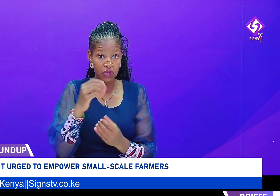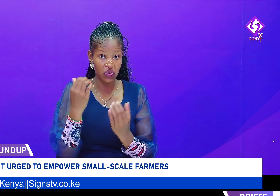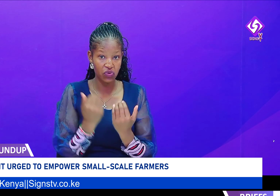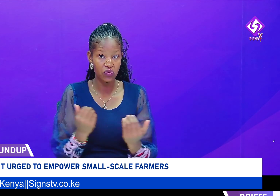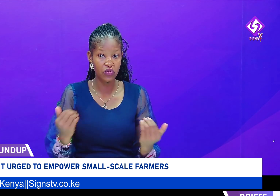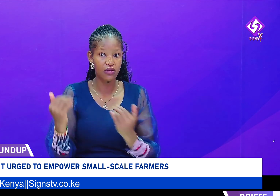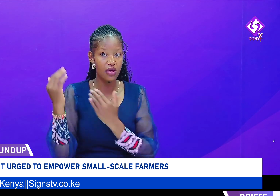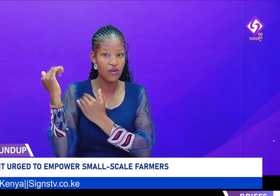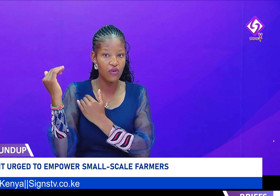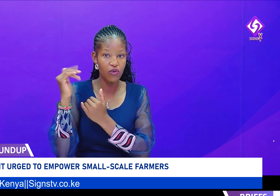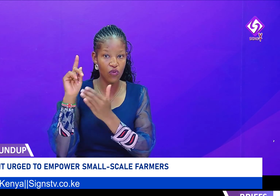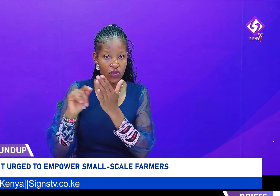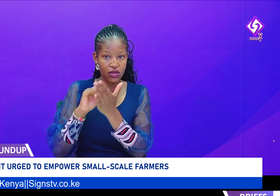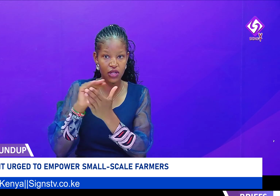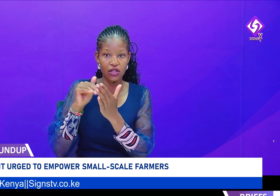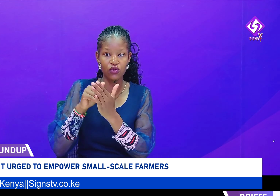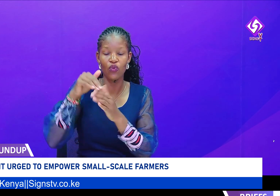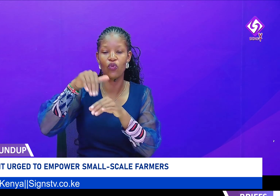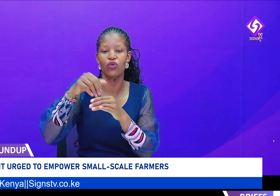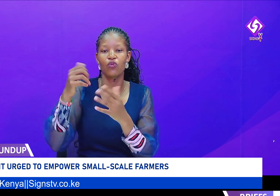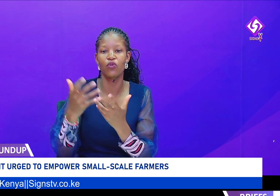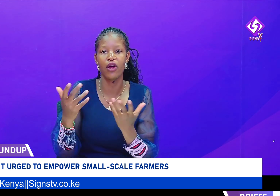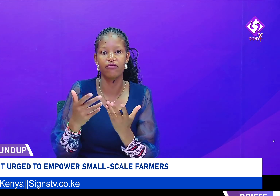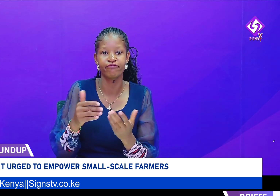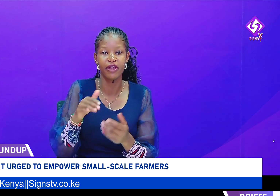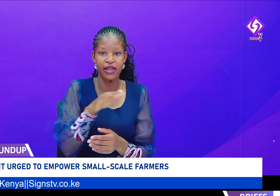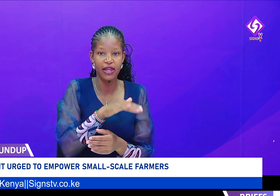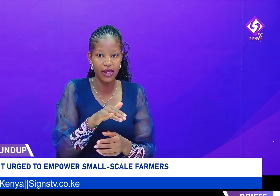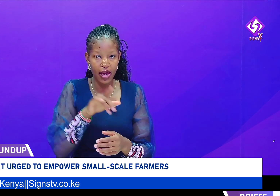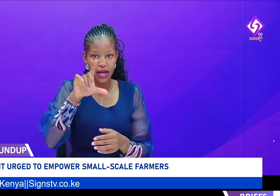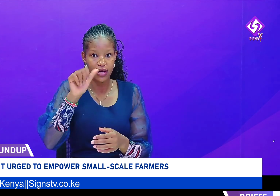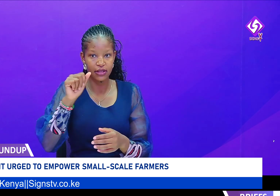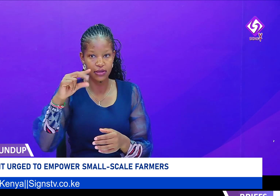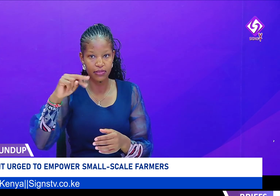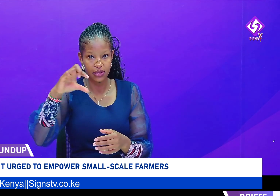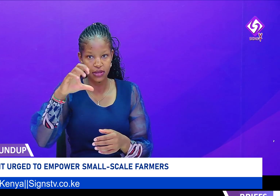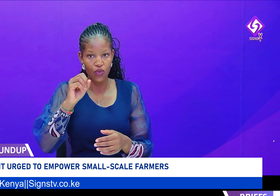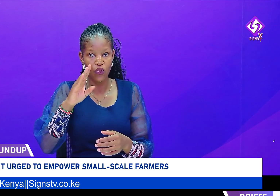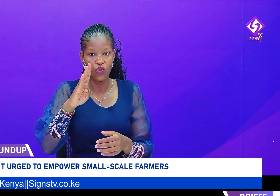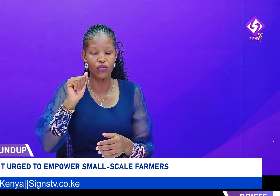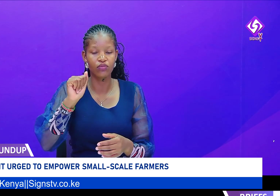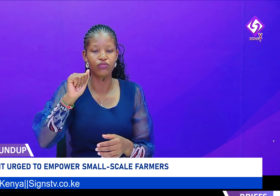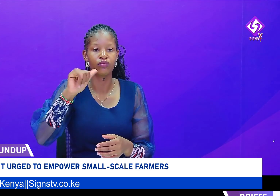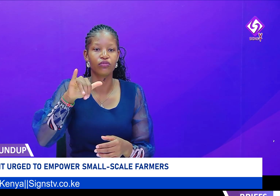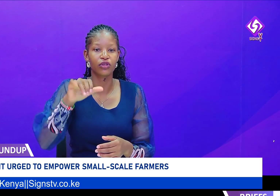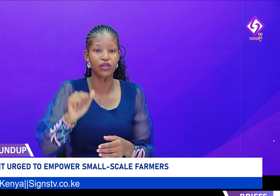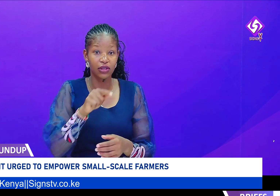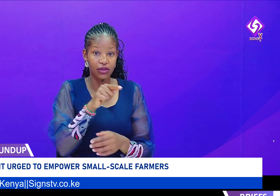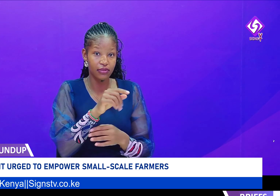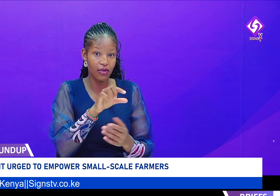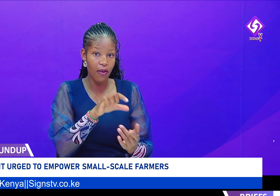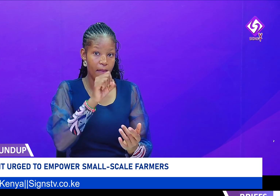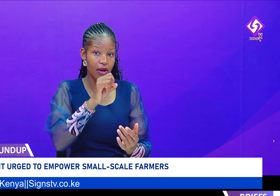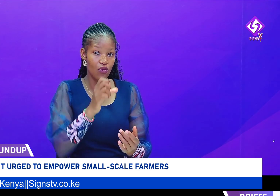in the area of Kilifi County, agricultural stakeholders in the region